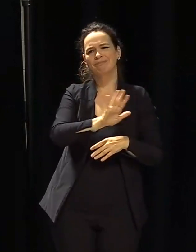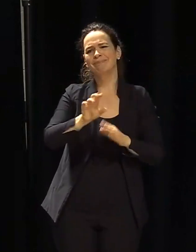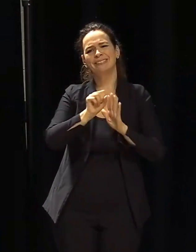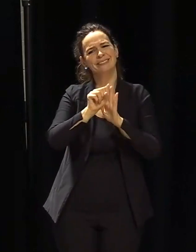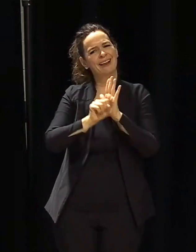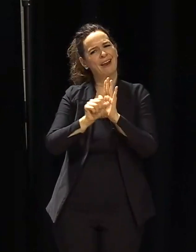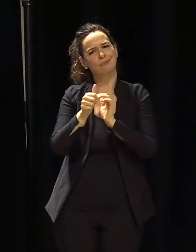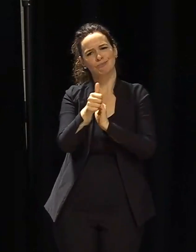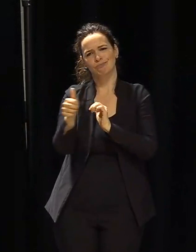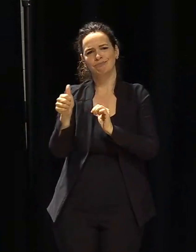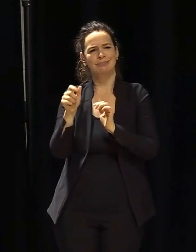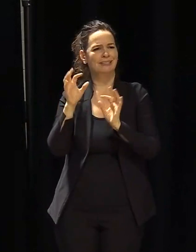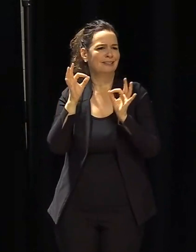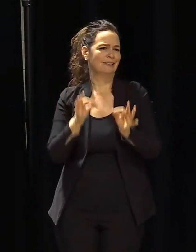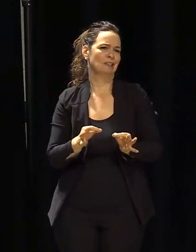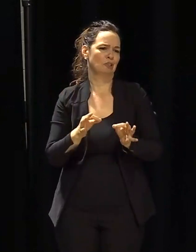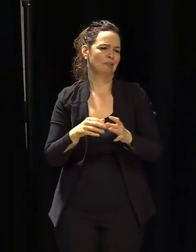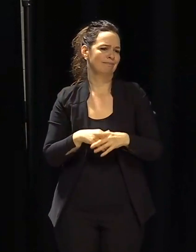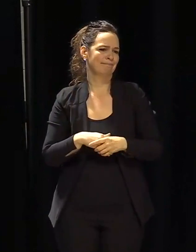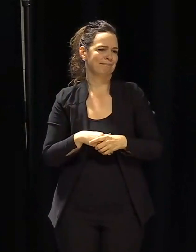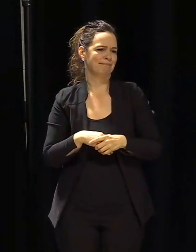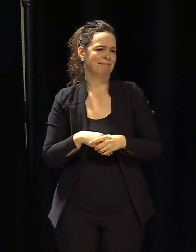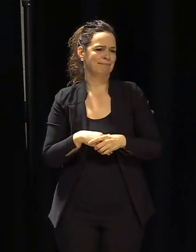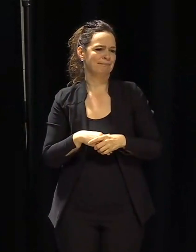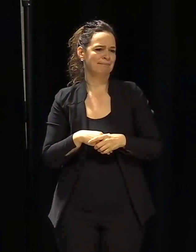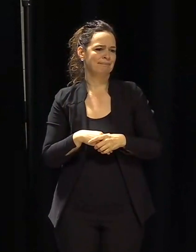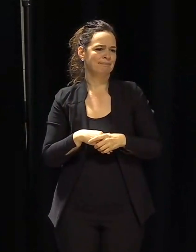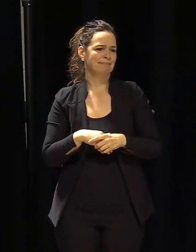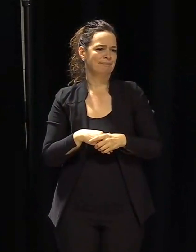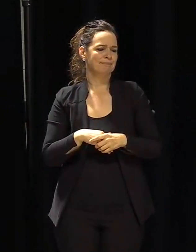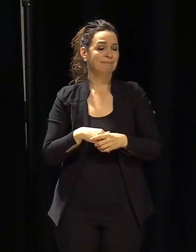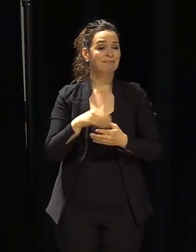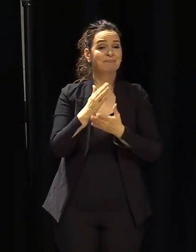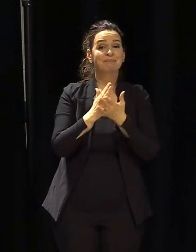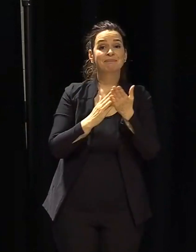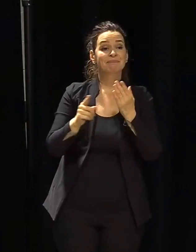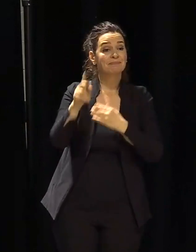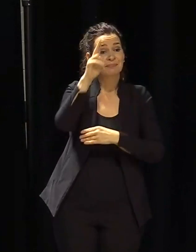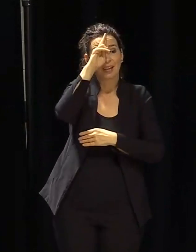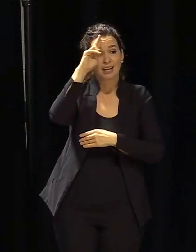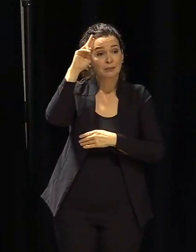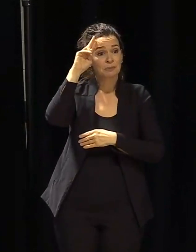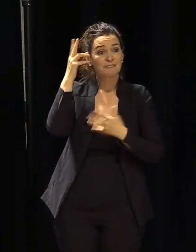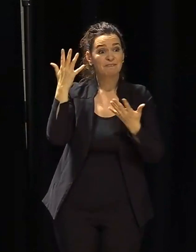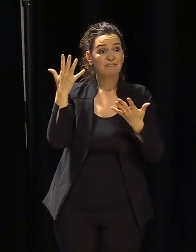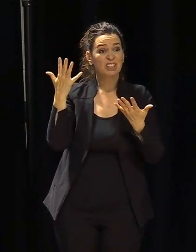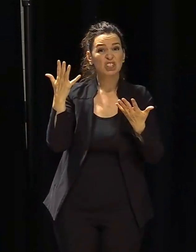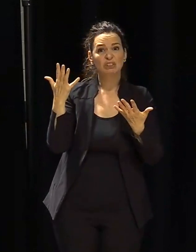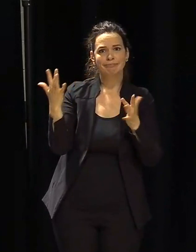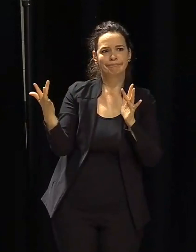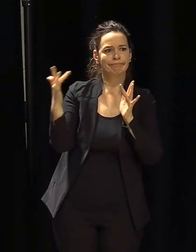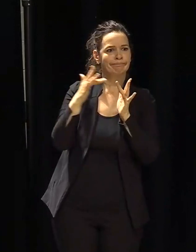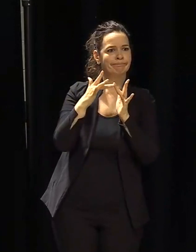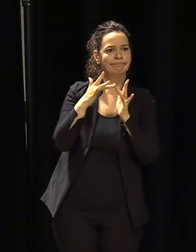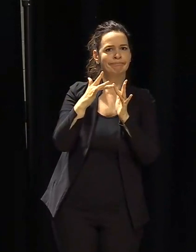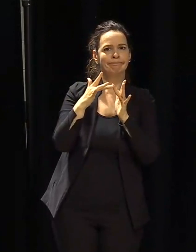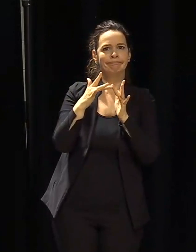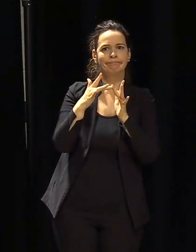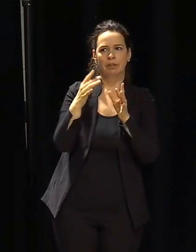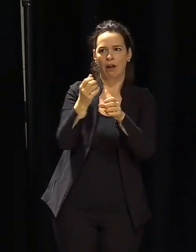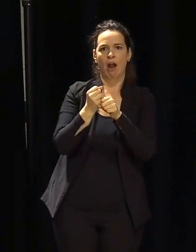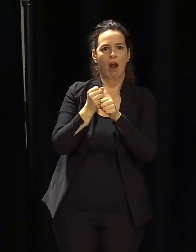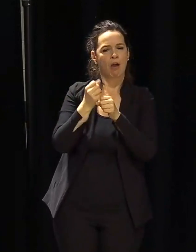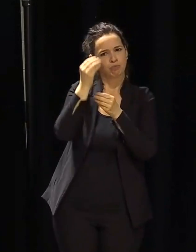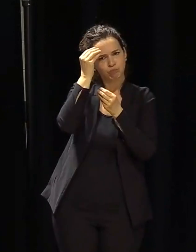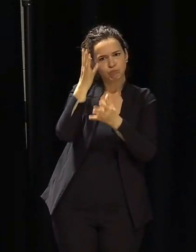hospitals did get contacted last Friday from the state about this phase. I'm not sure how many doses, Tim. I don't have that level of detail